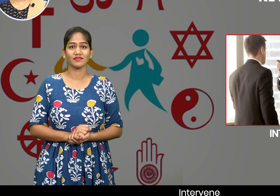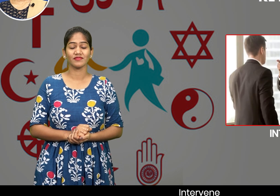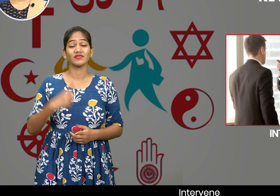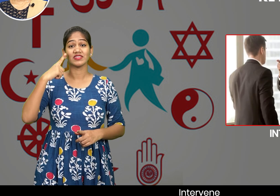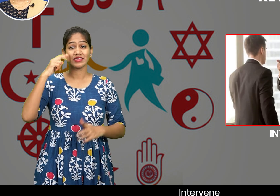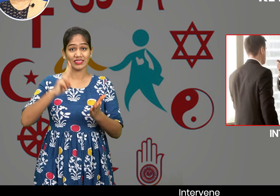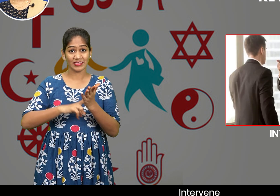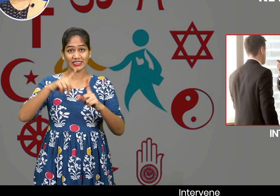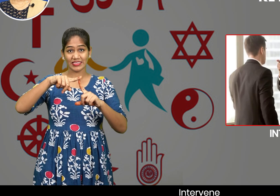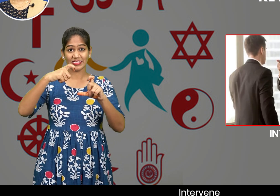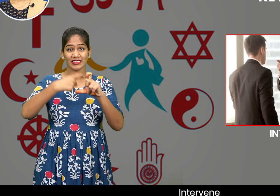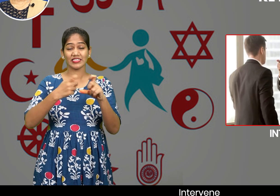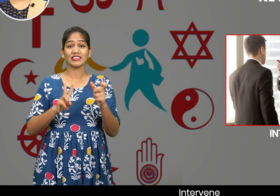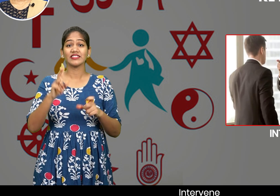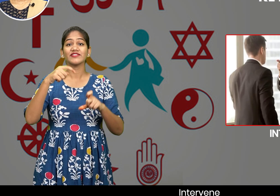Intervene,